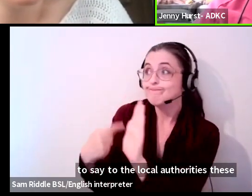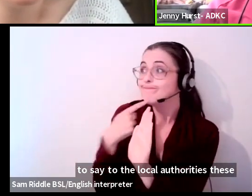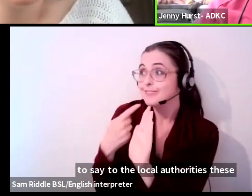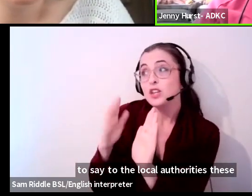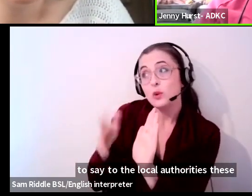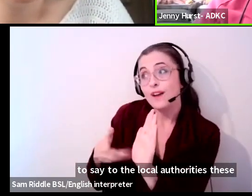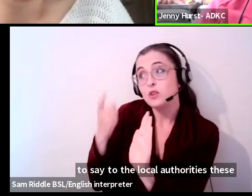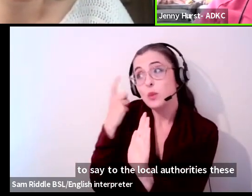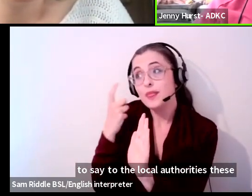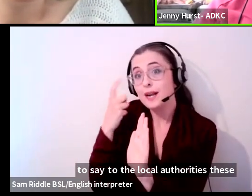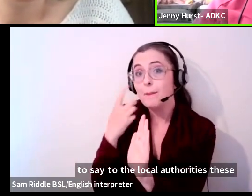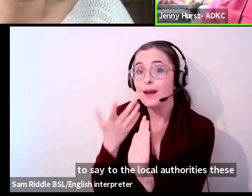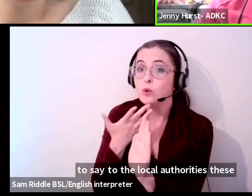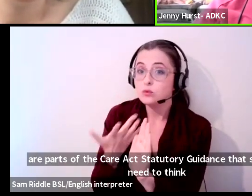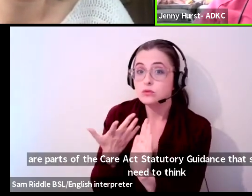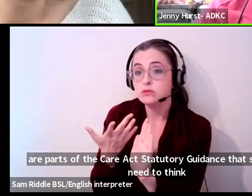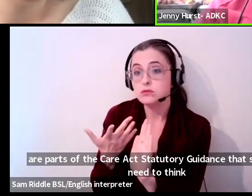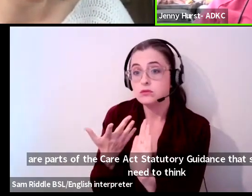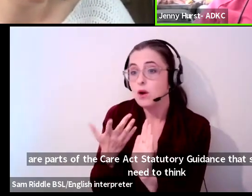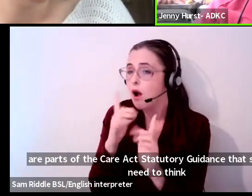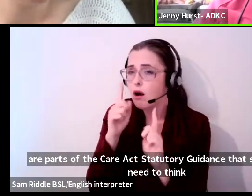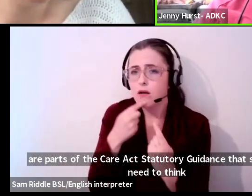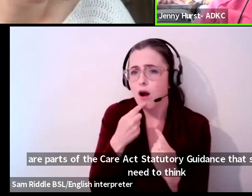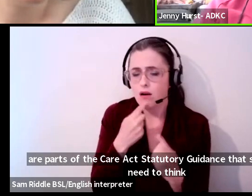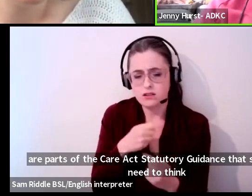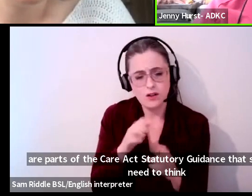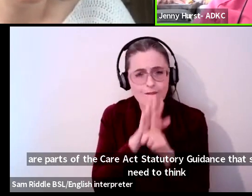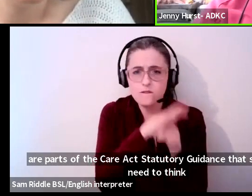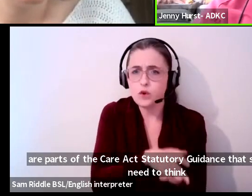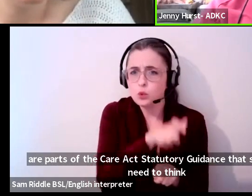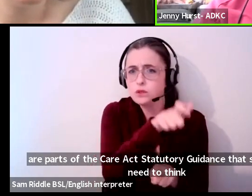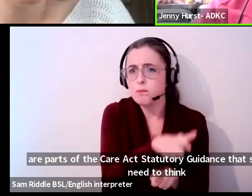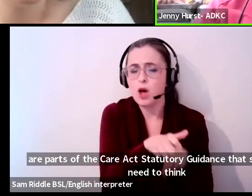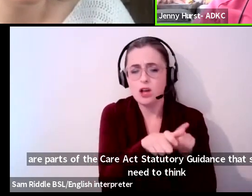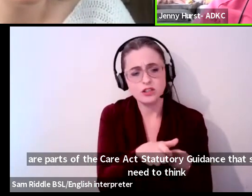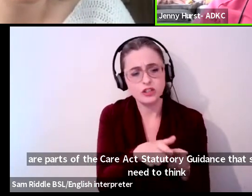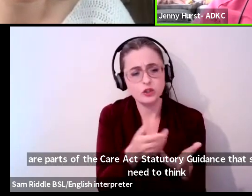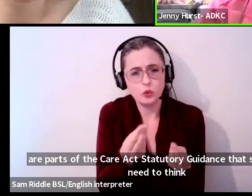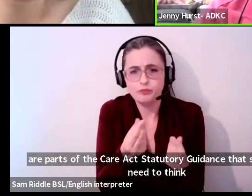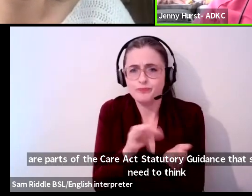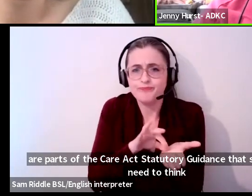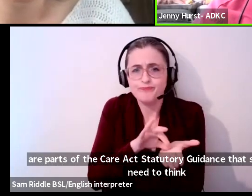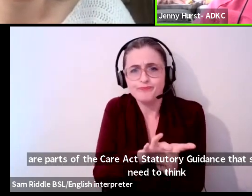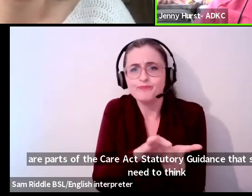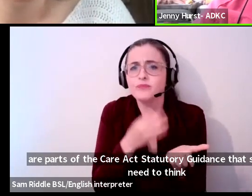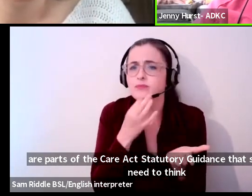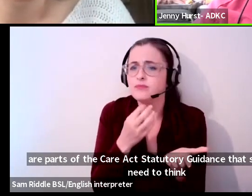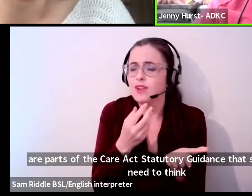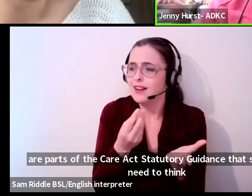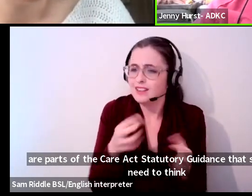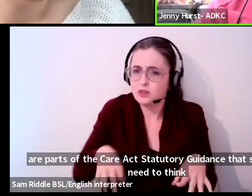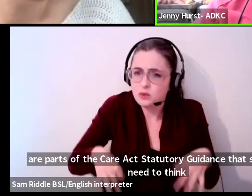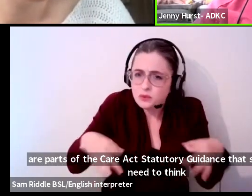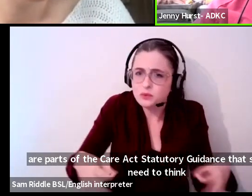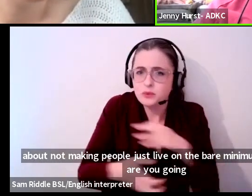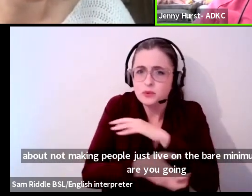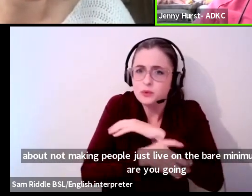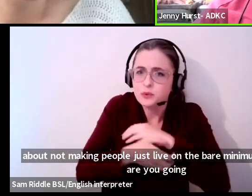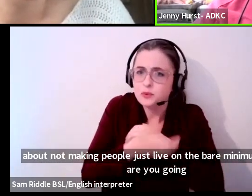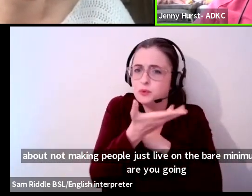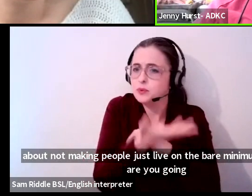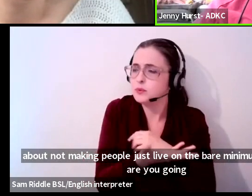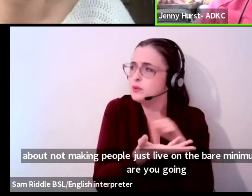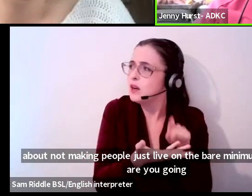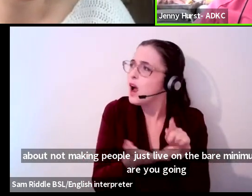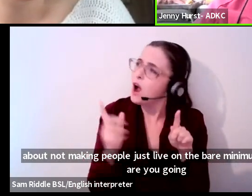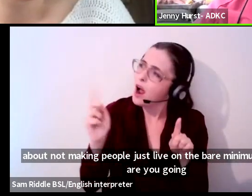not making people just live on the bare minimum. What are you going to do about that? How can we as disabled people